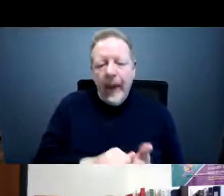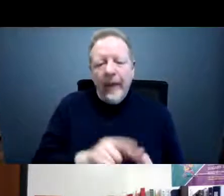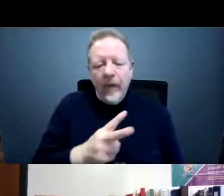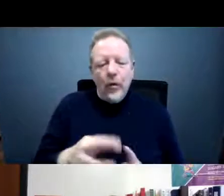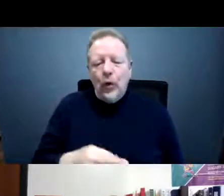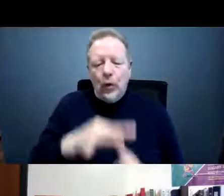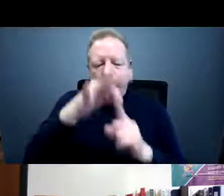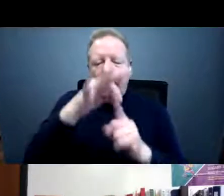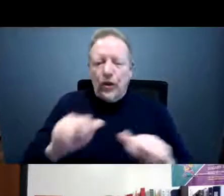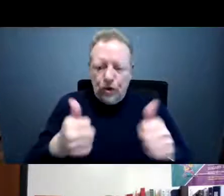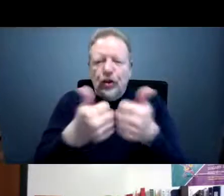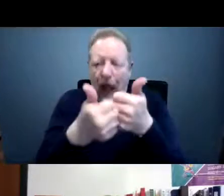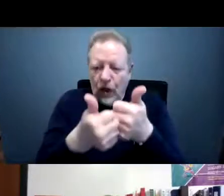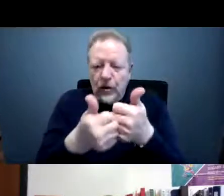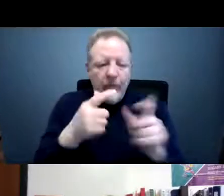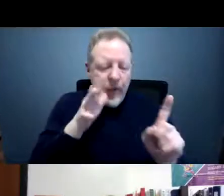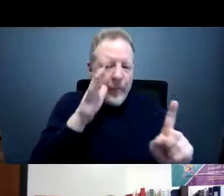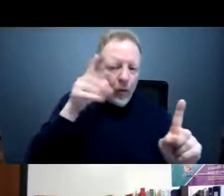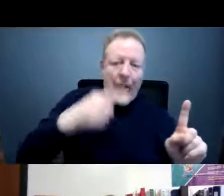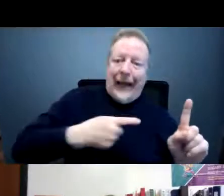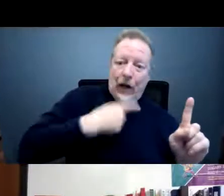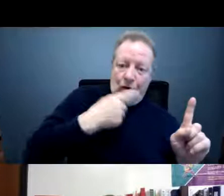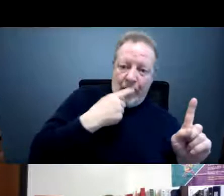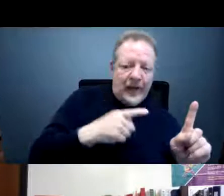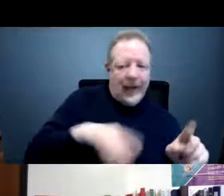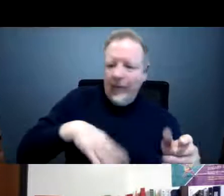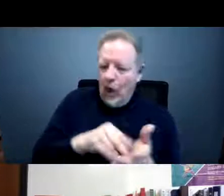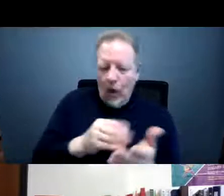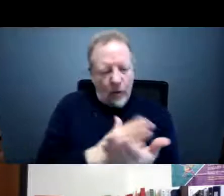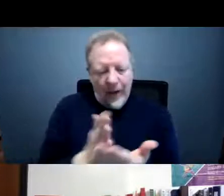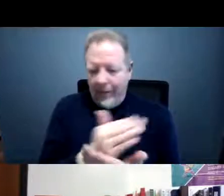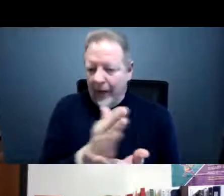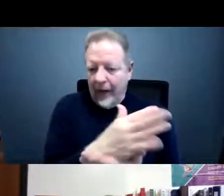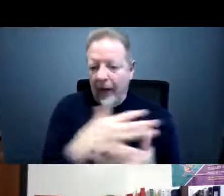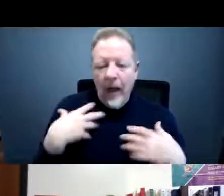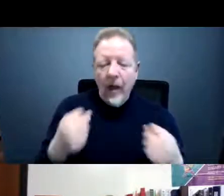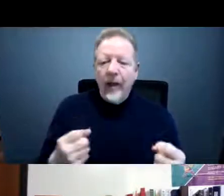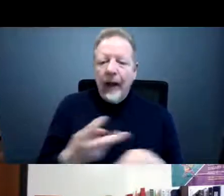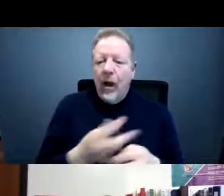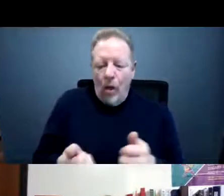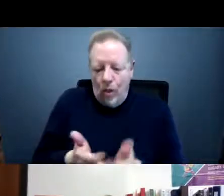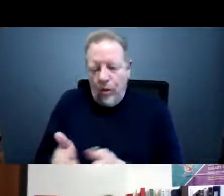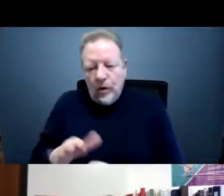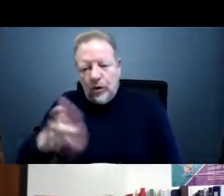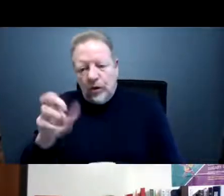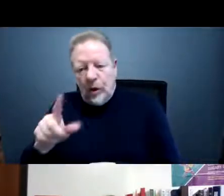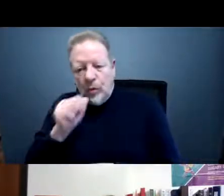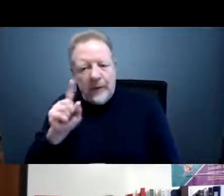challenges to the parents. They haven't navigated healthcare in this way before. There's lots of unknowns,